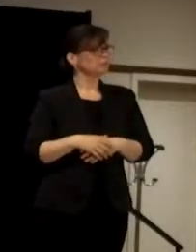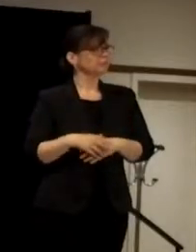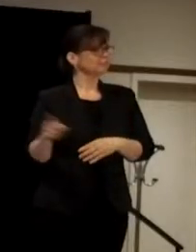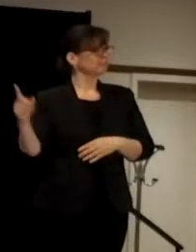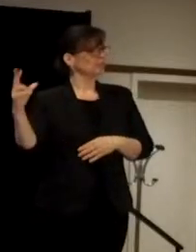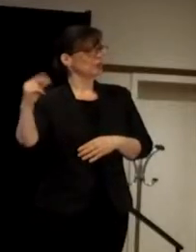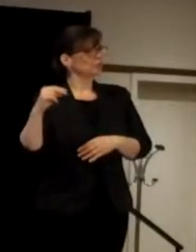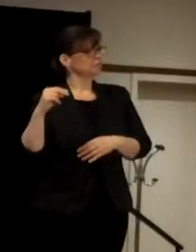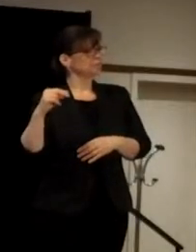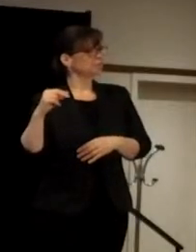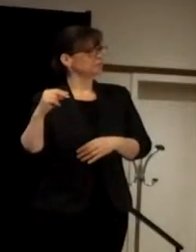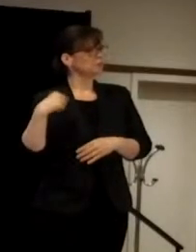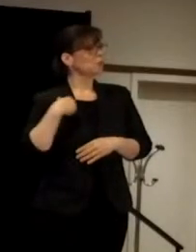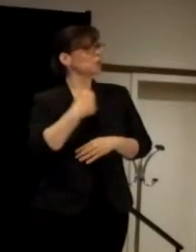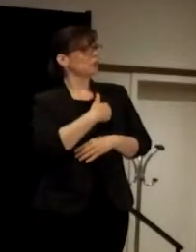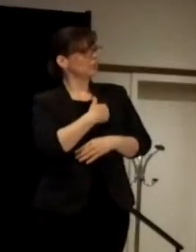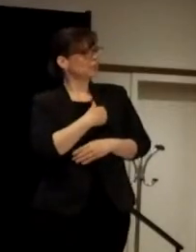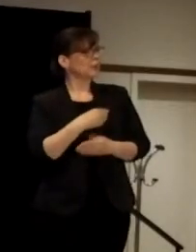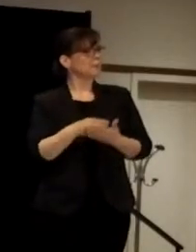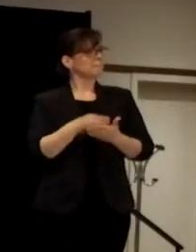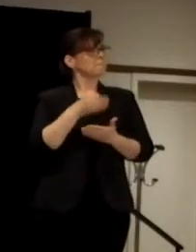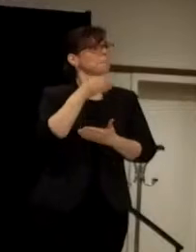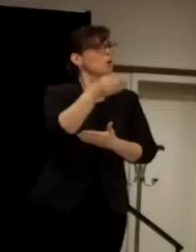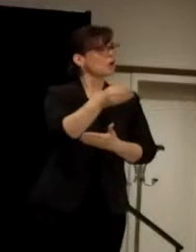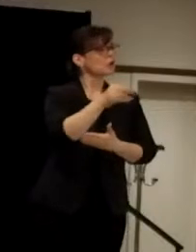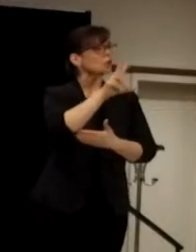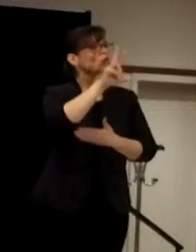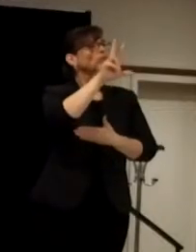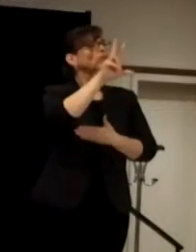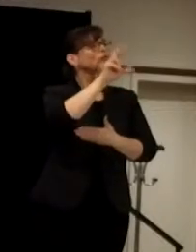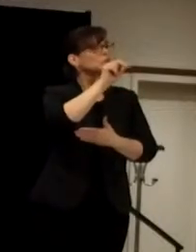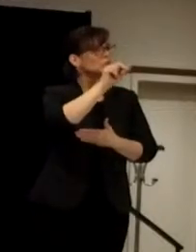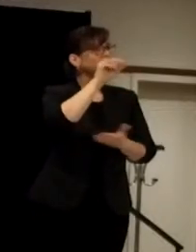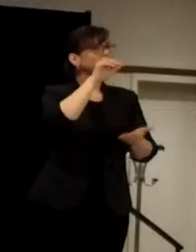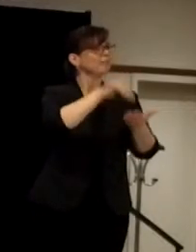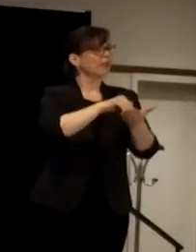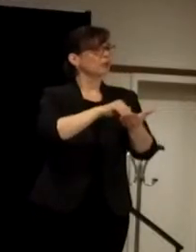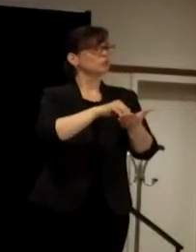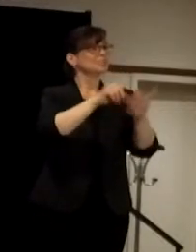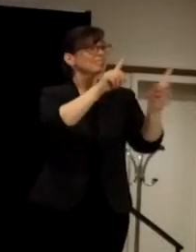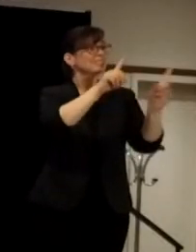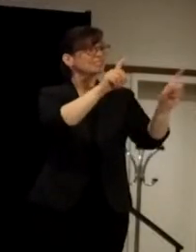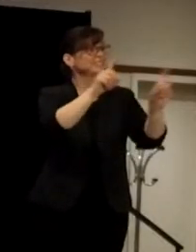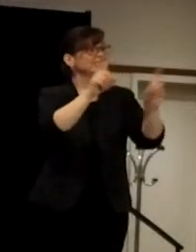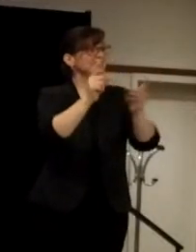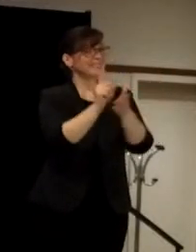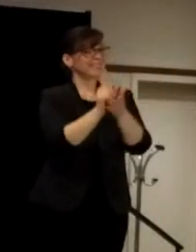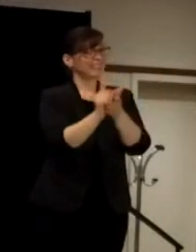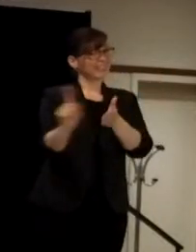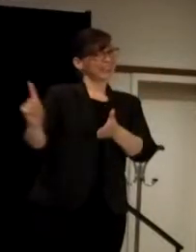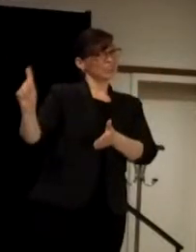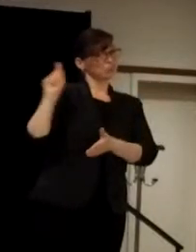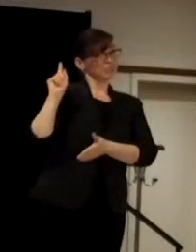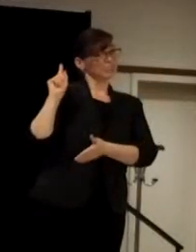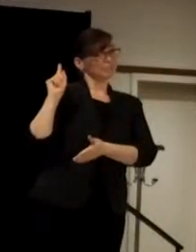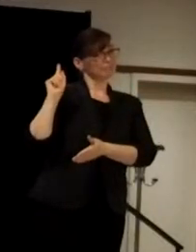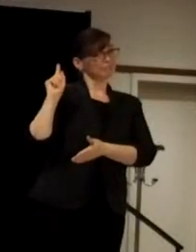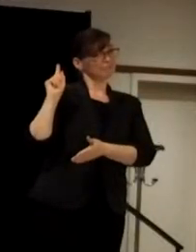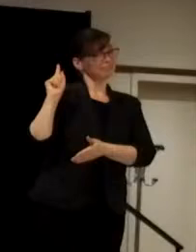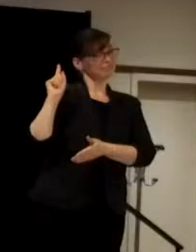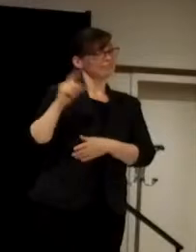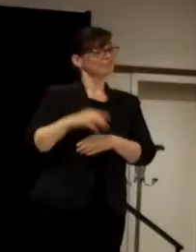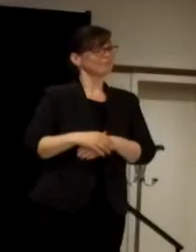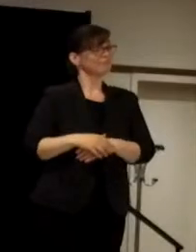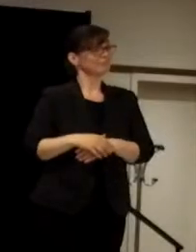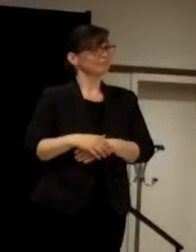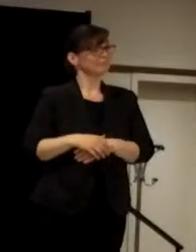purchased 30,000 test kits ourselves, I think, last week. So I don't know where the state, all that testing money they